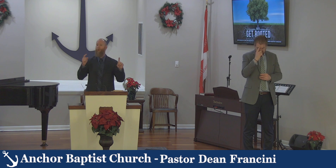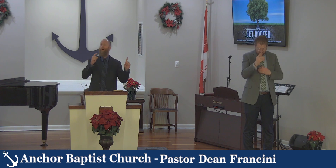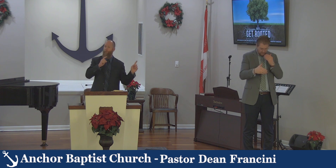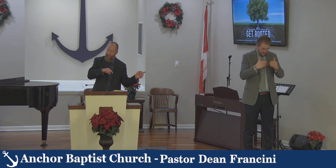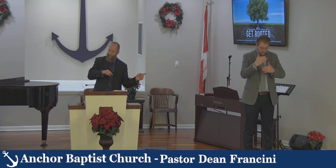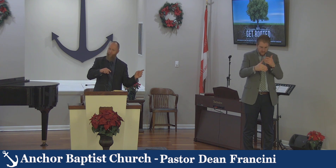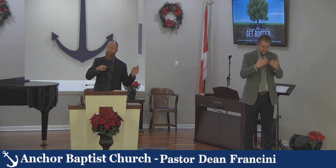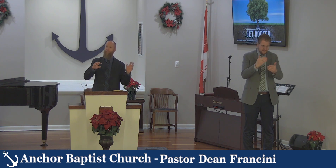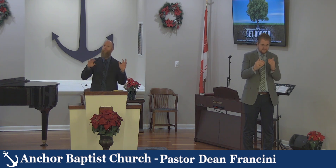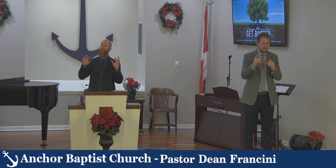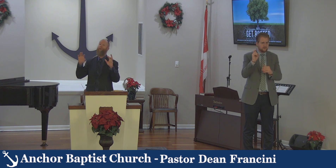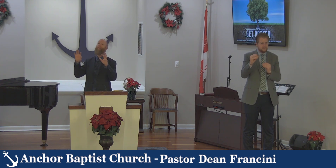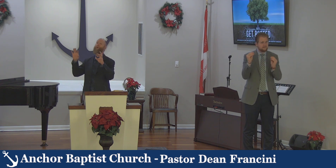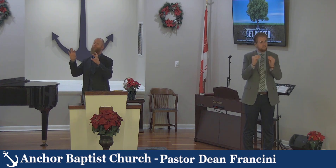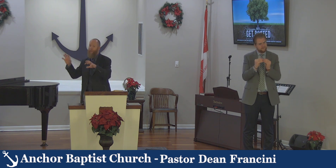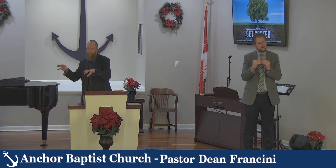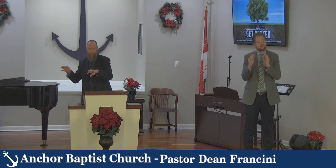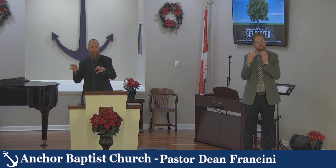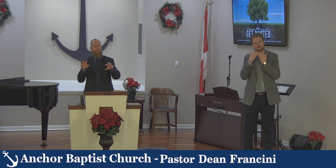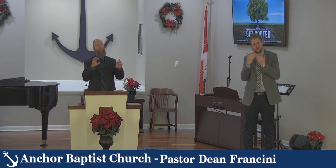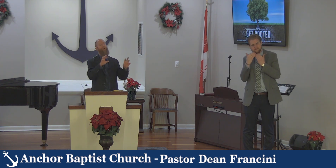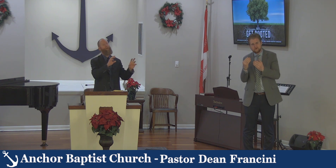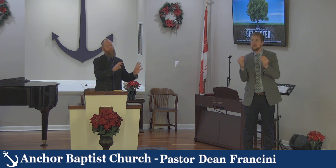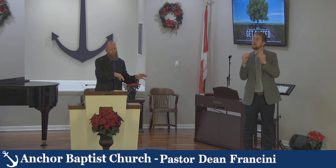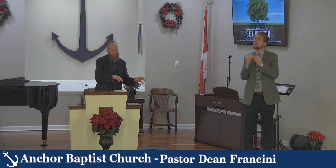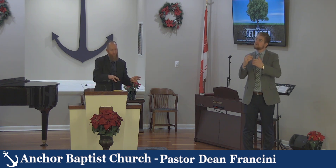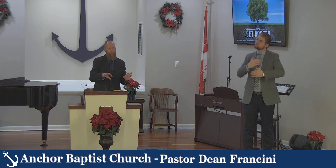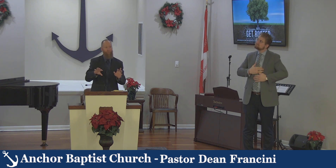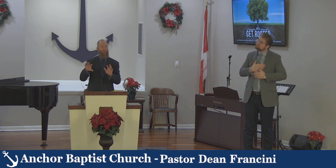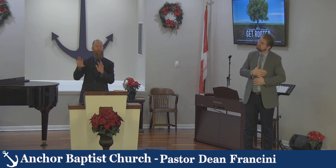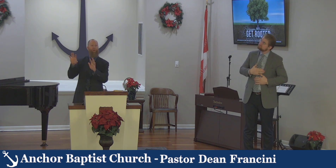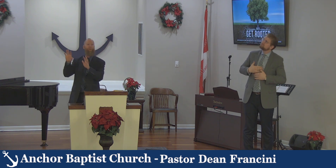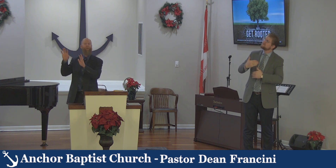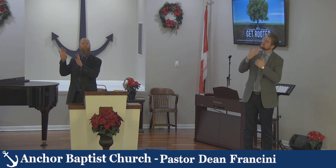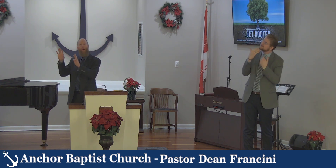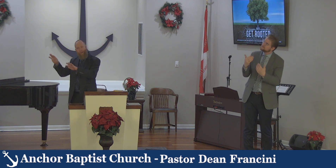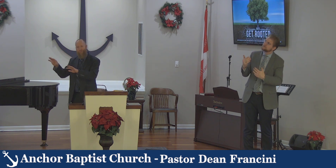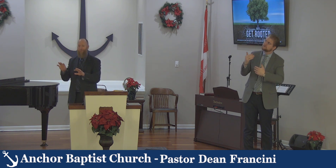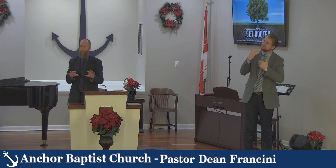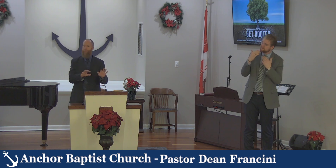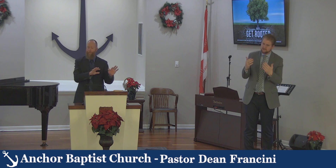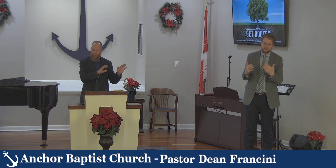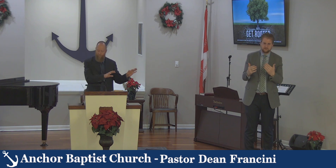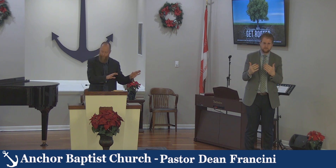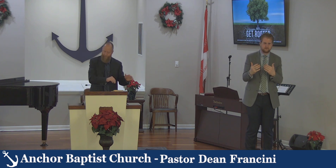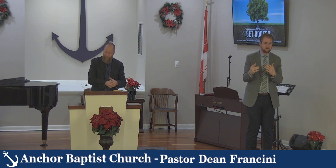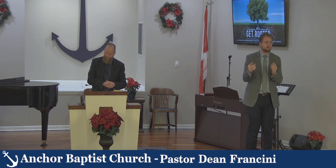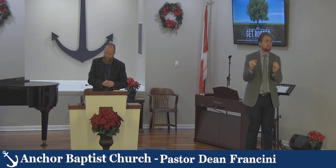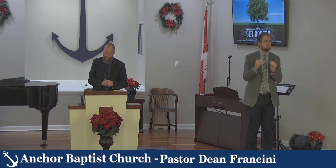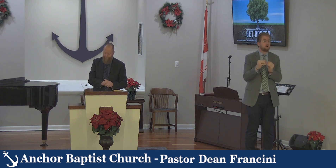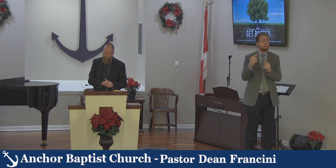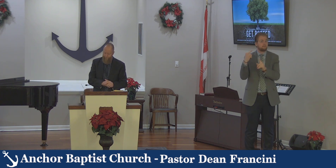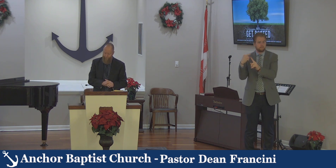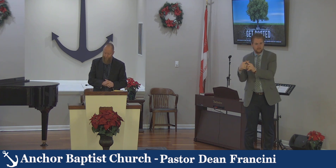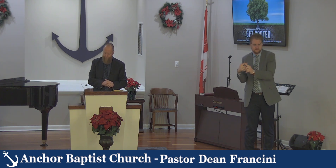than more unthankful, to be more grateful than to be ungrateful, to be more positive than to be more